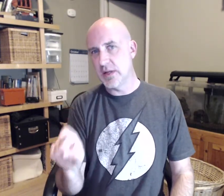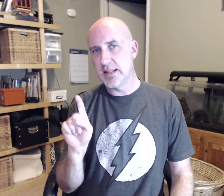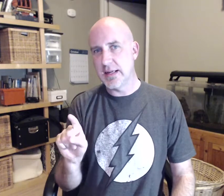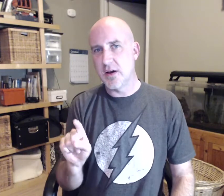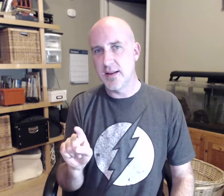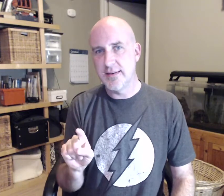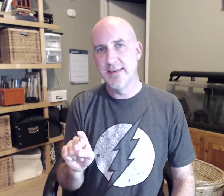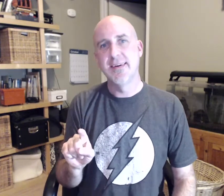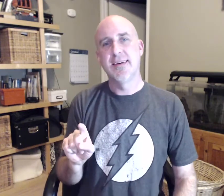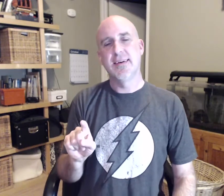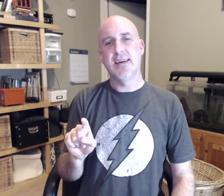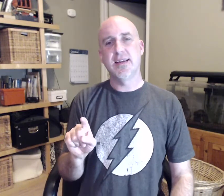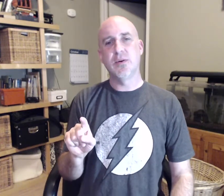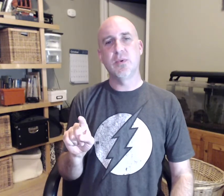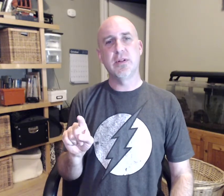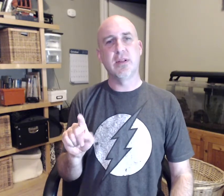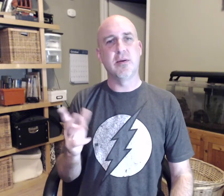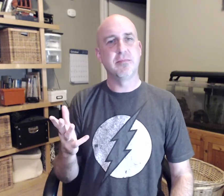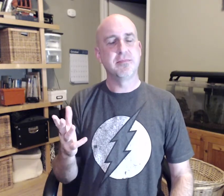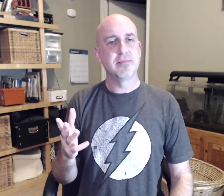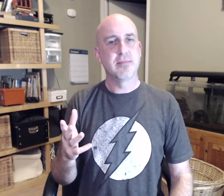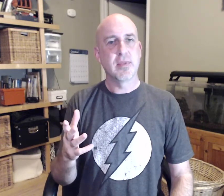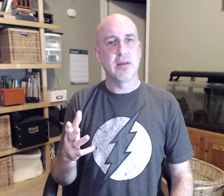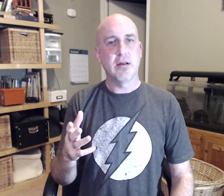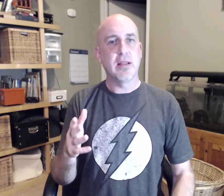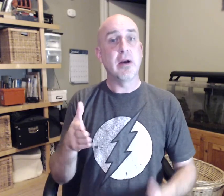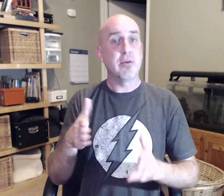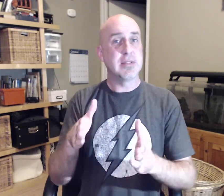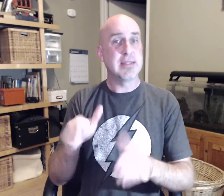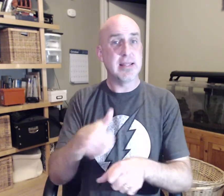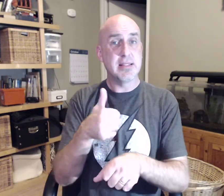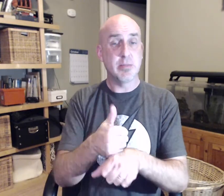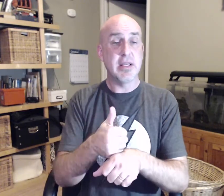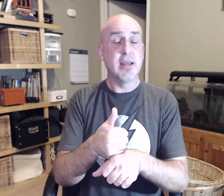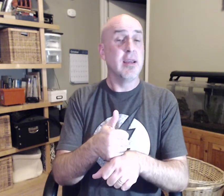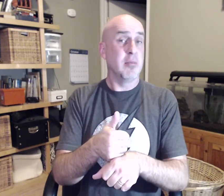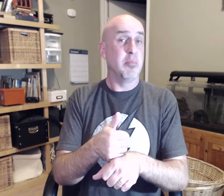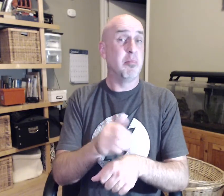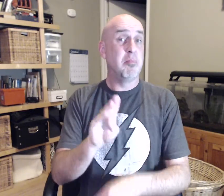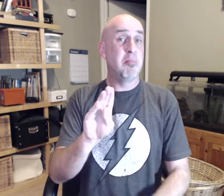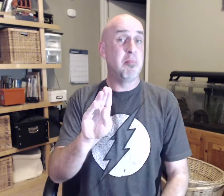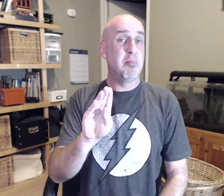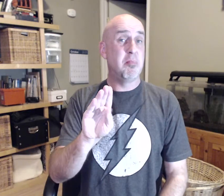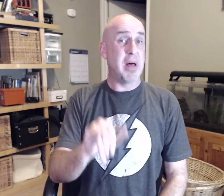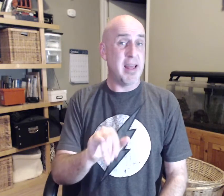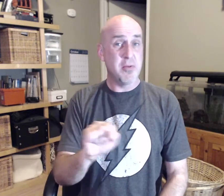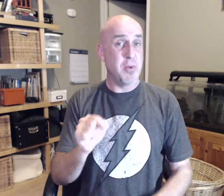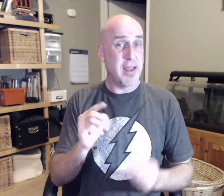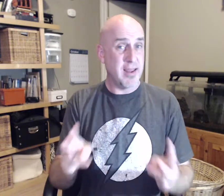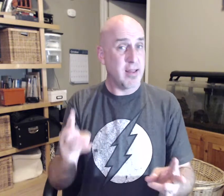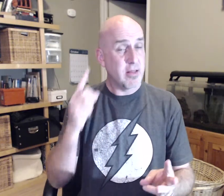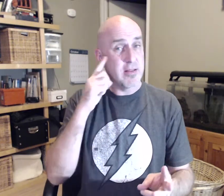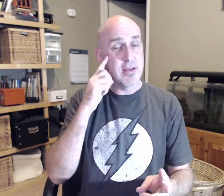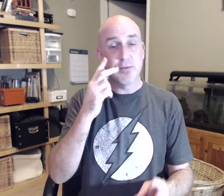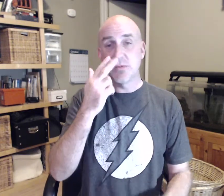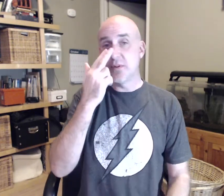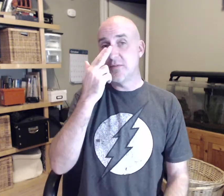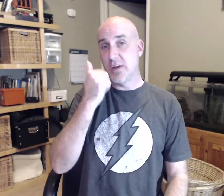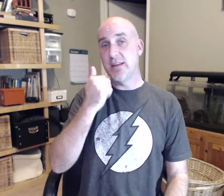click on, and it will allow you to set the speed. By the way, I thought that it was really fun. If